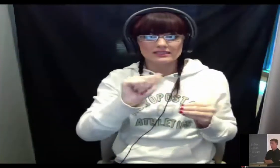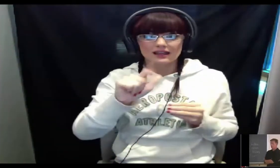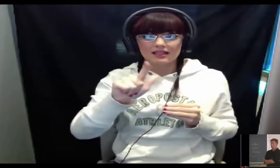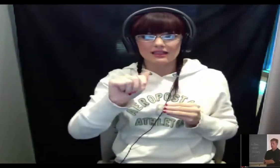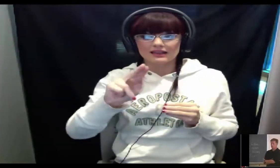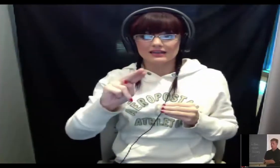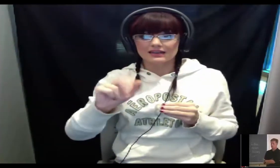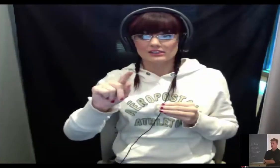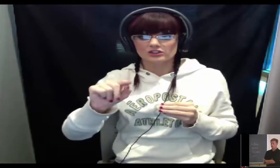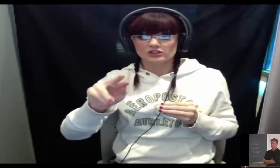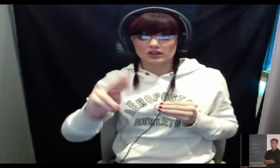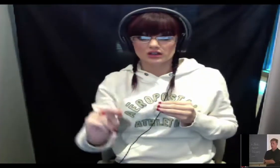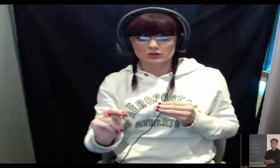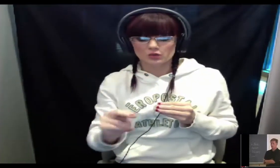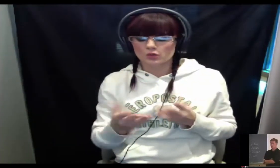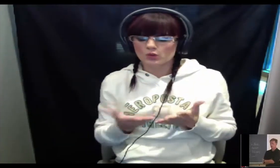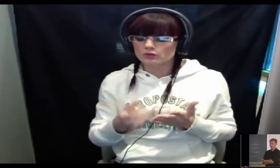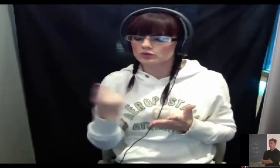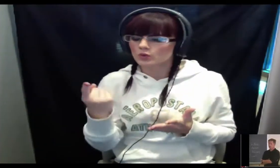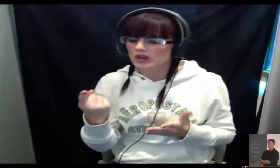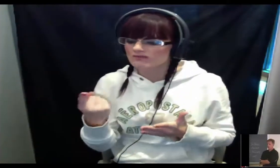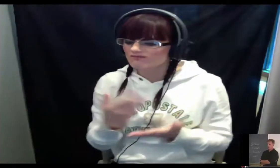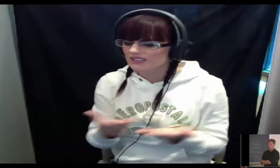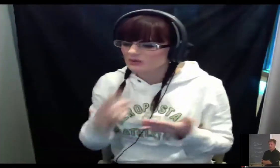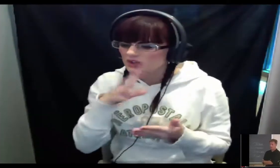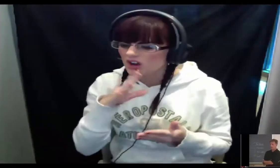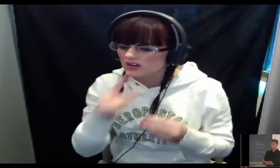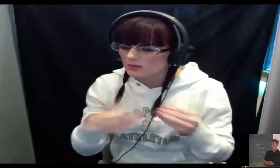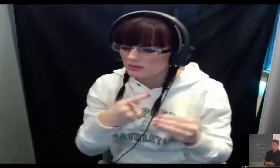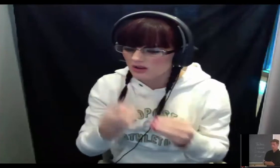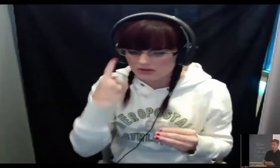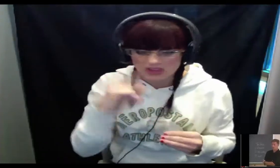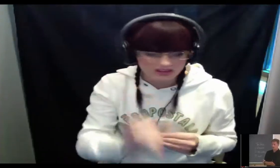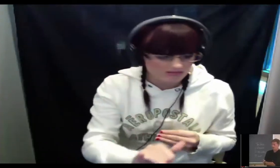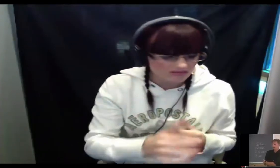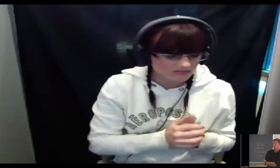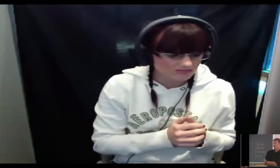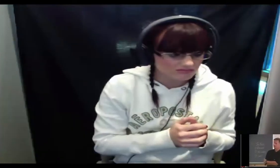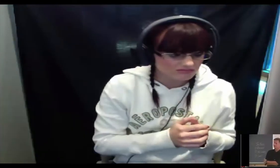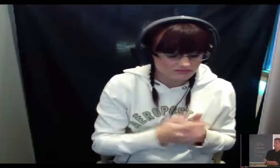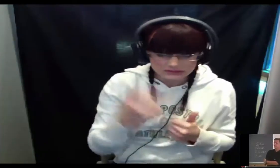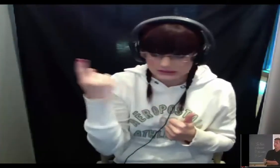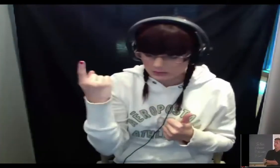far as evaporation goes? Somebody remember? Danny?